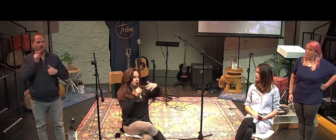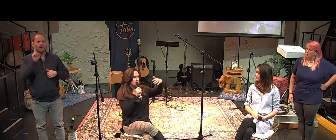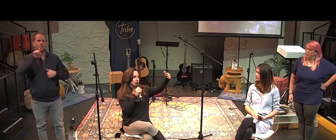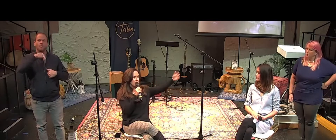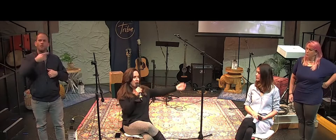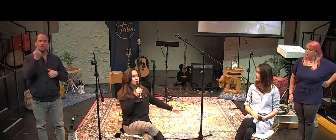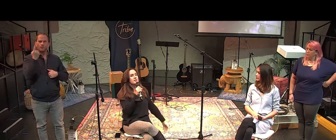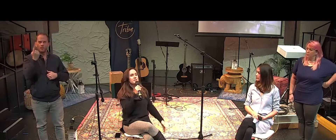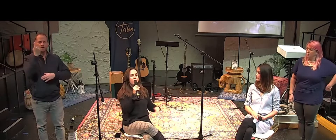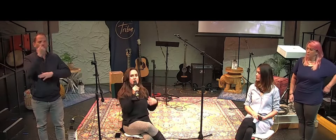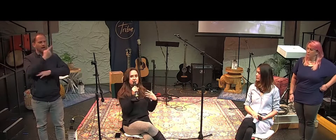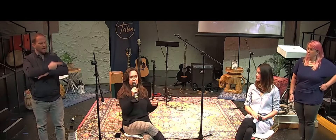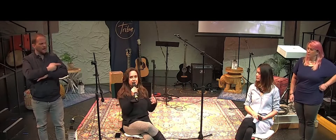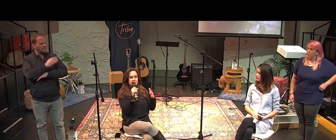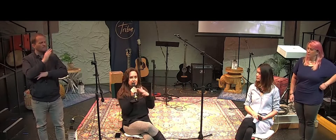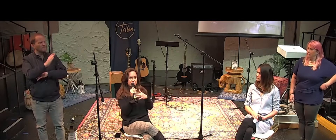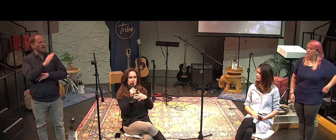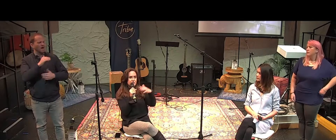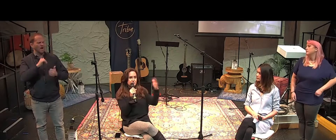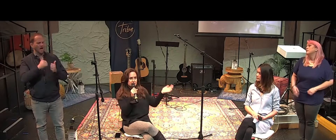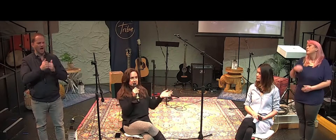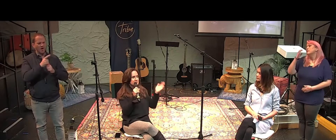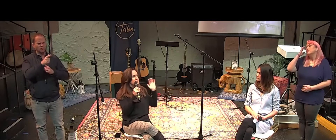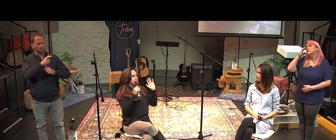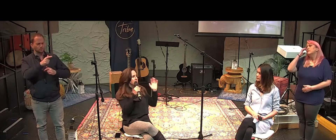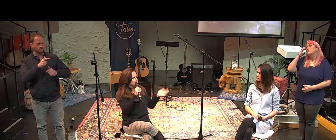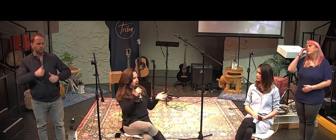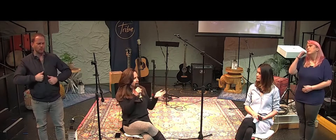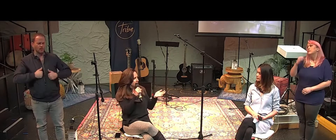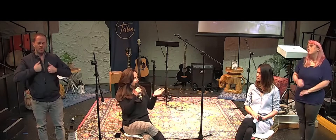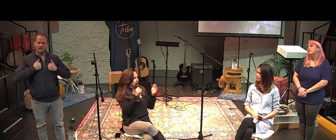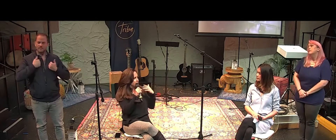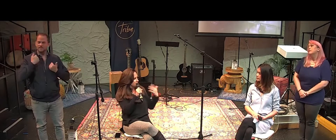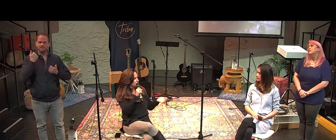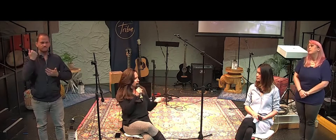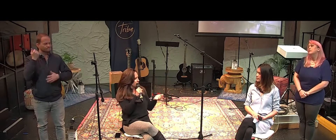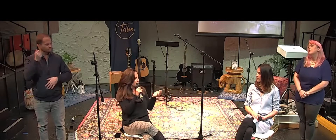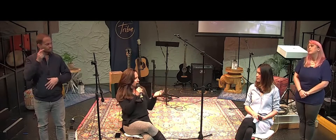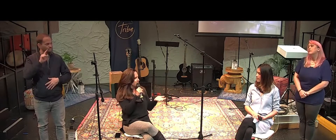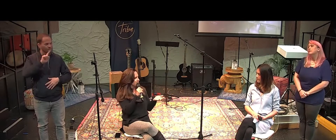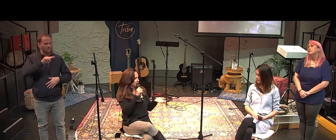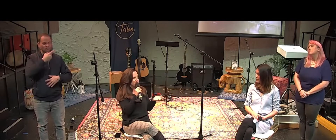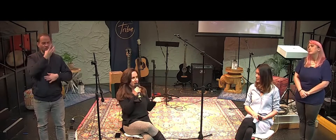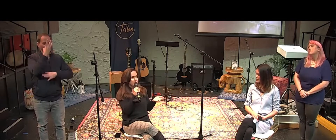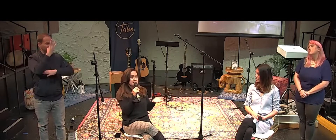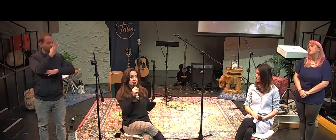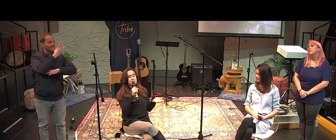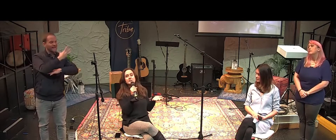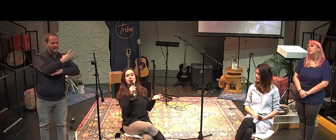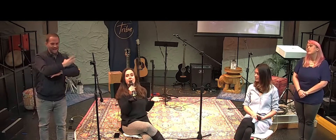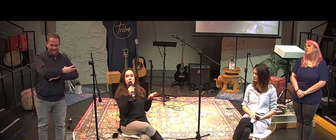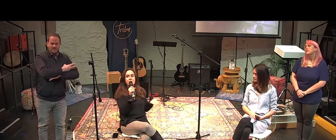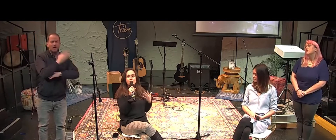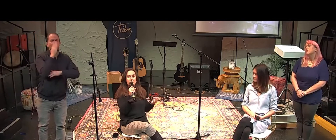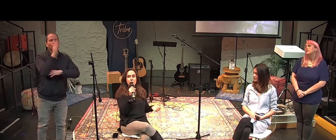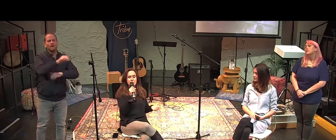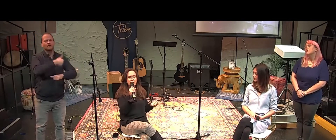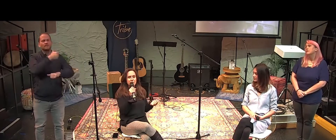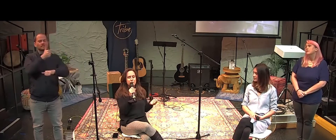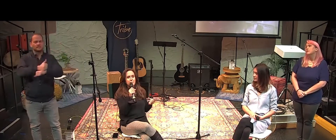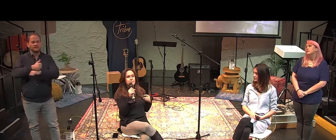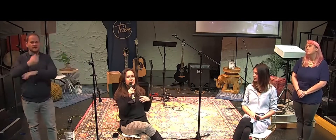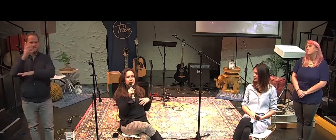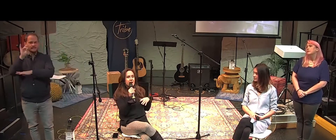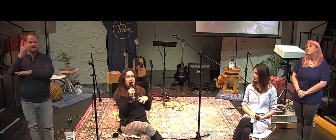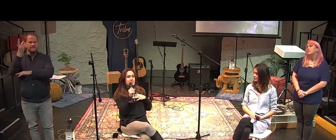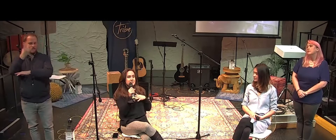it's how you live all 7 days. How you live the first 6 days will determine what the seventh day of rest looks like and whether or not we prepare